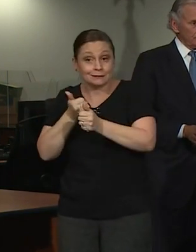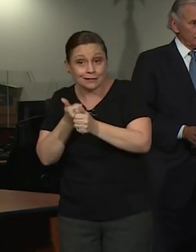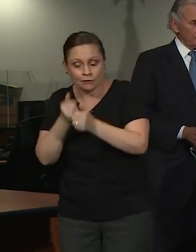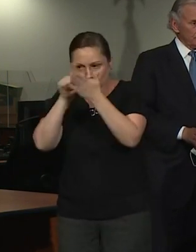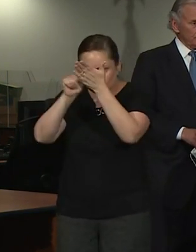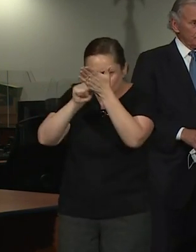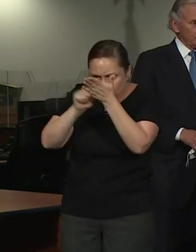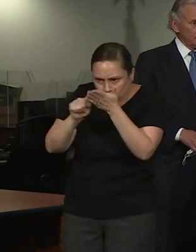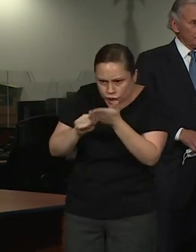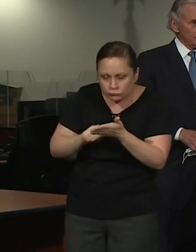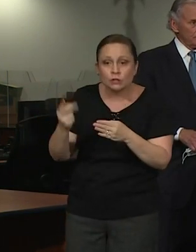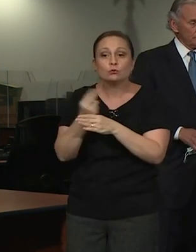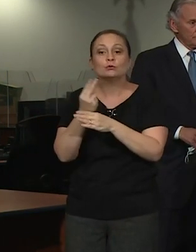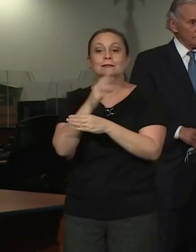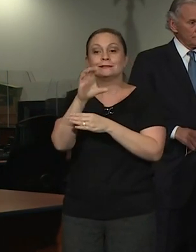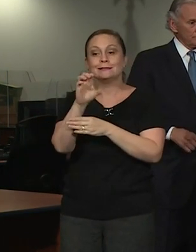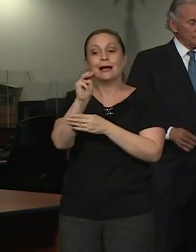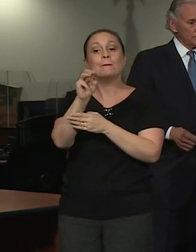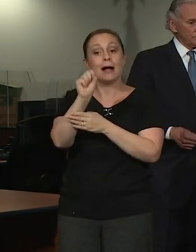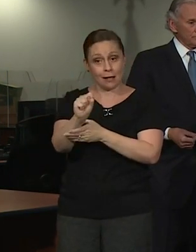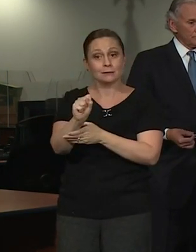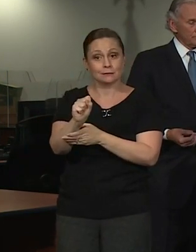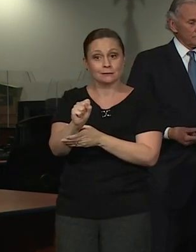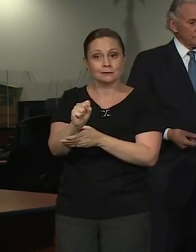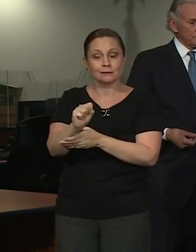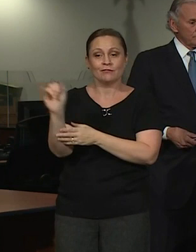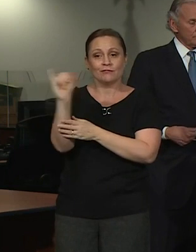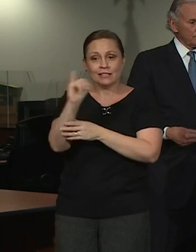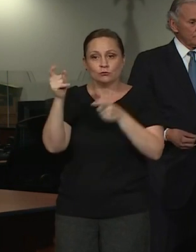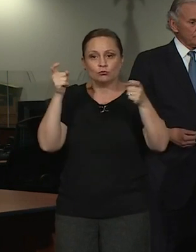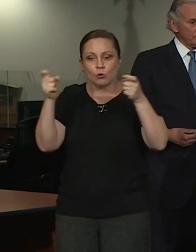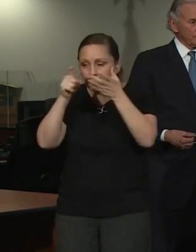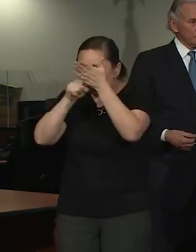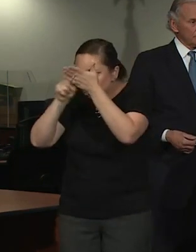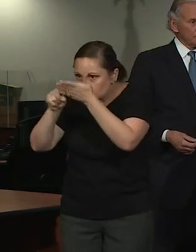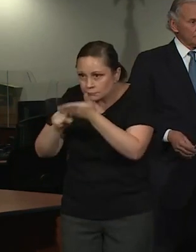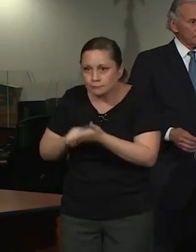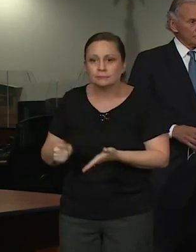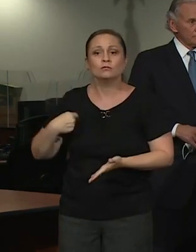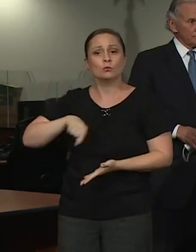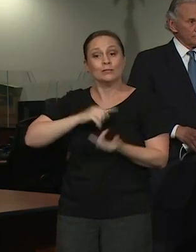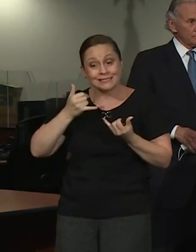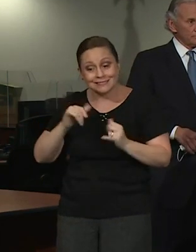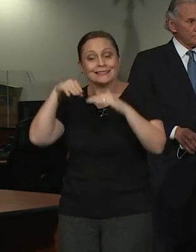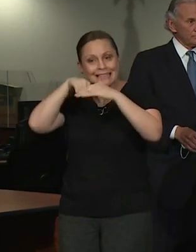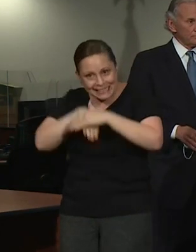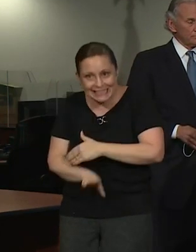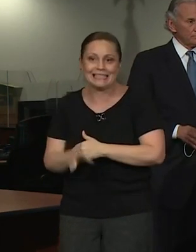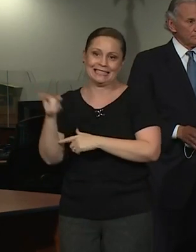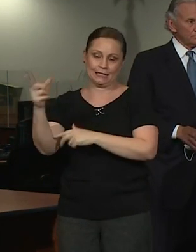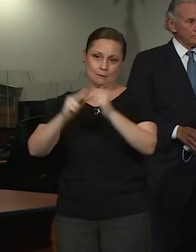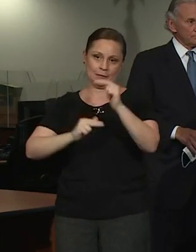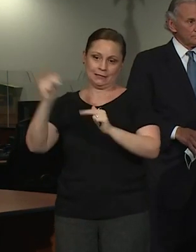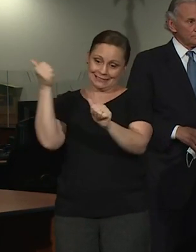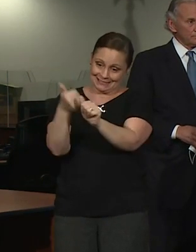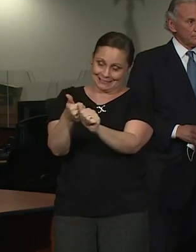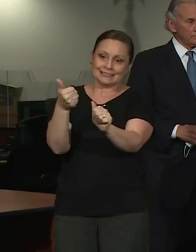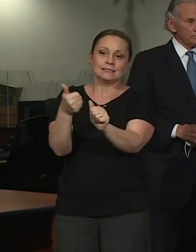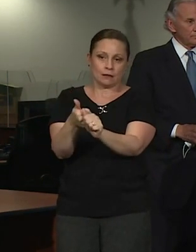to do infection control inspections. So we are still in the facilities looking